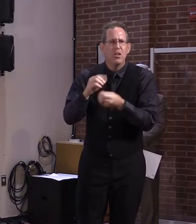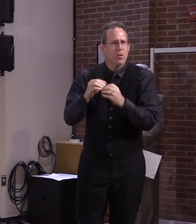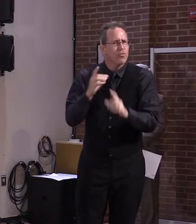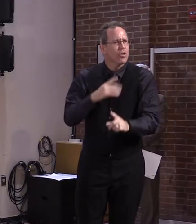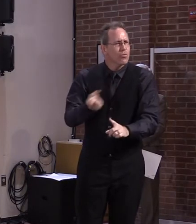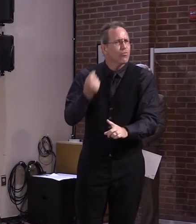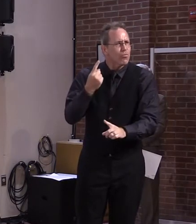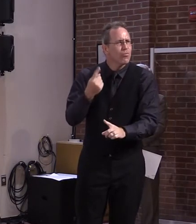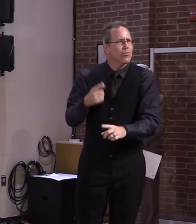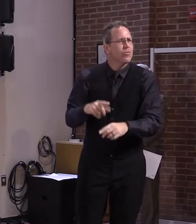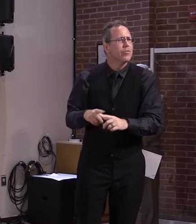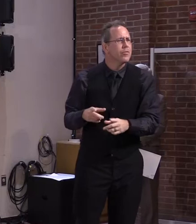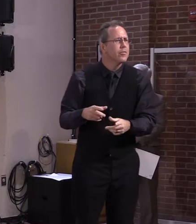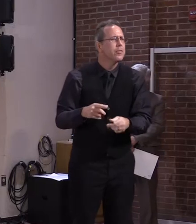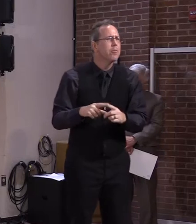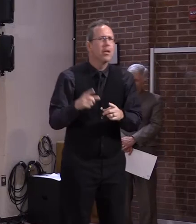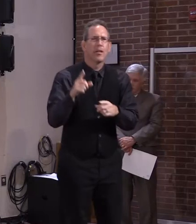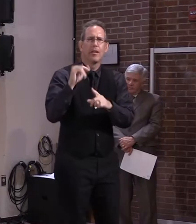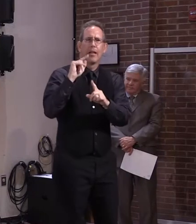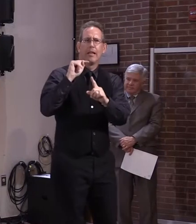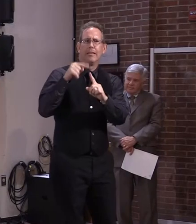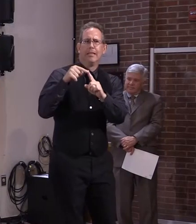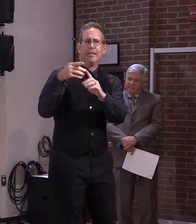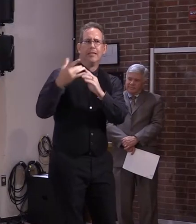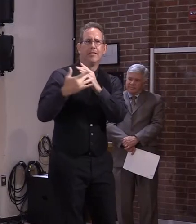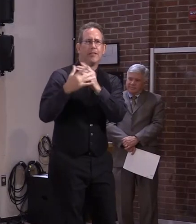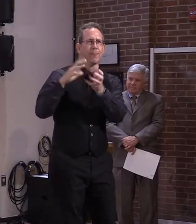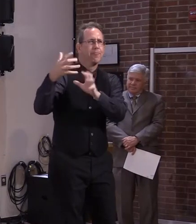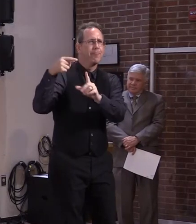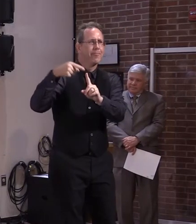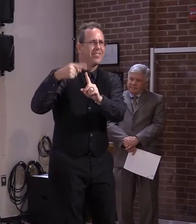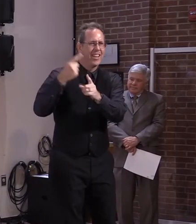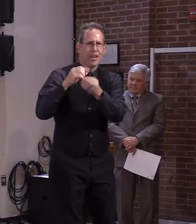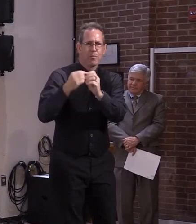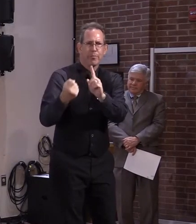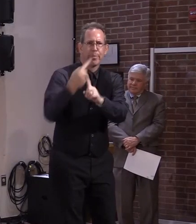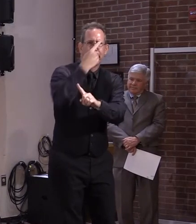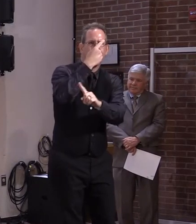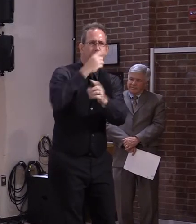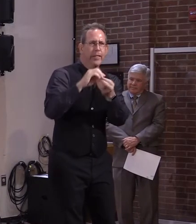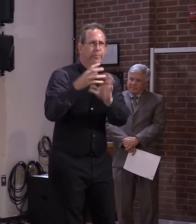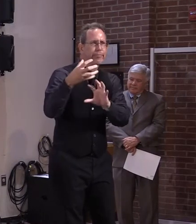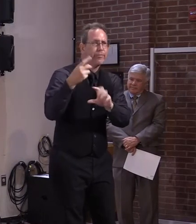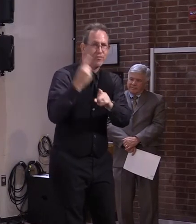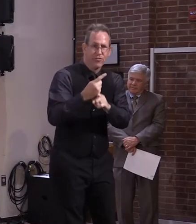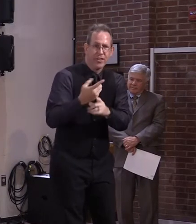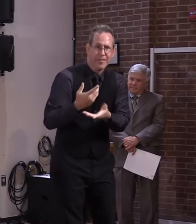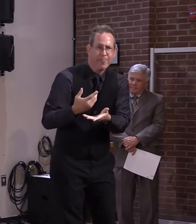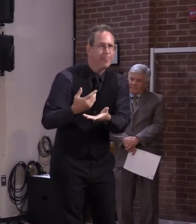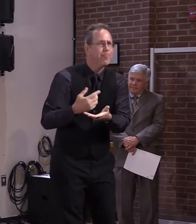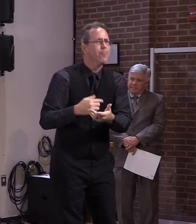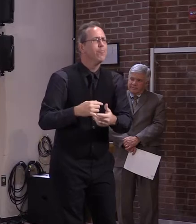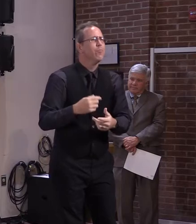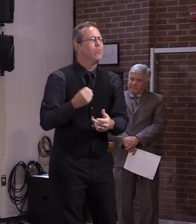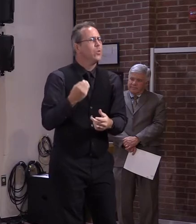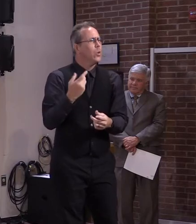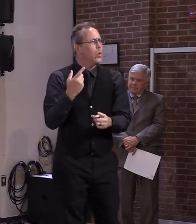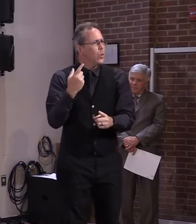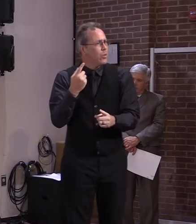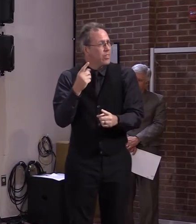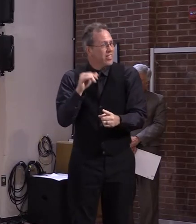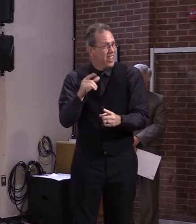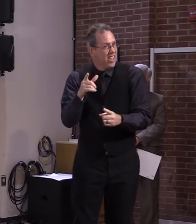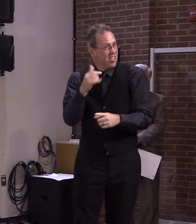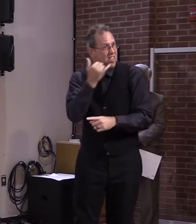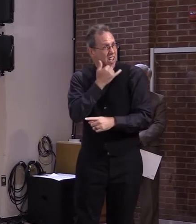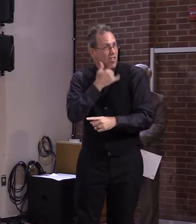did, it just seems that there's always a chance for errors, reporting errors in all categories.